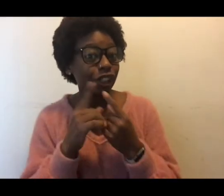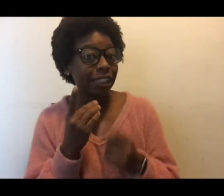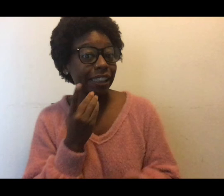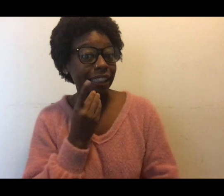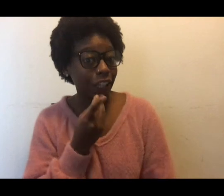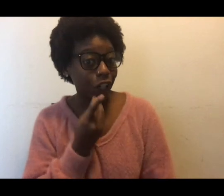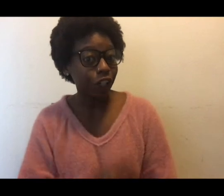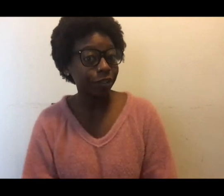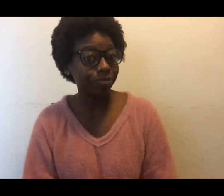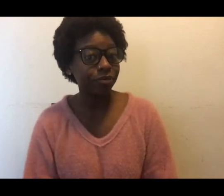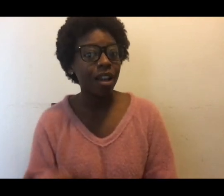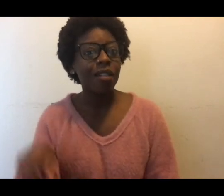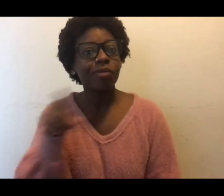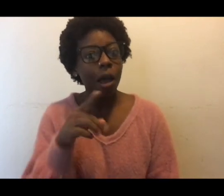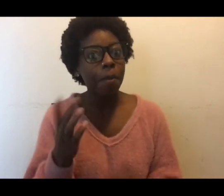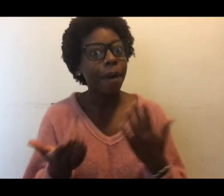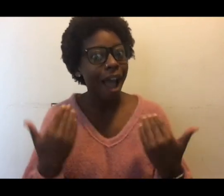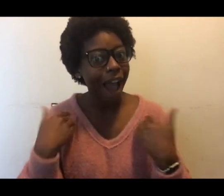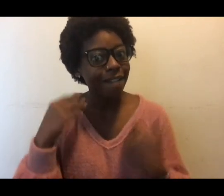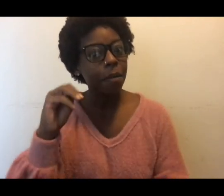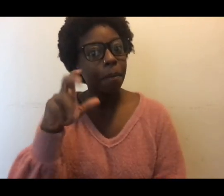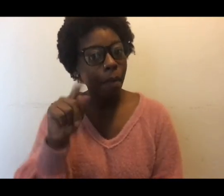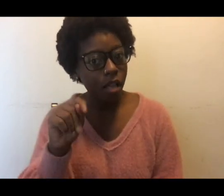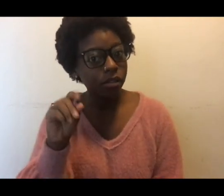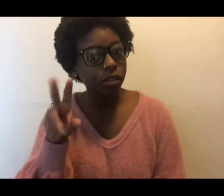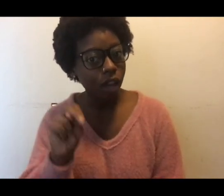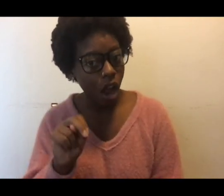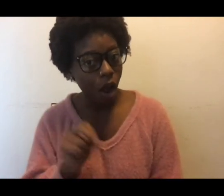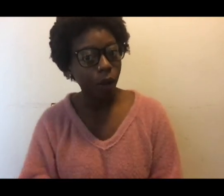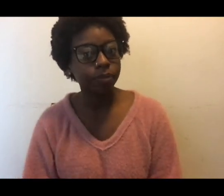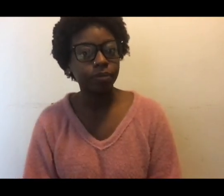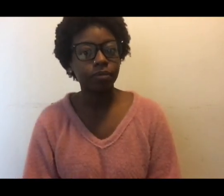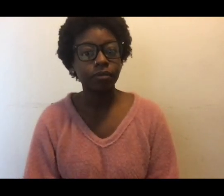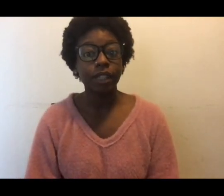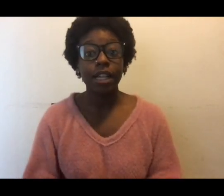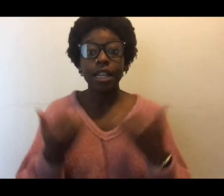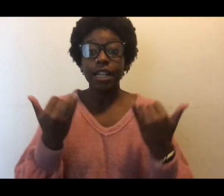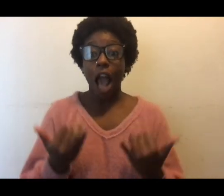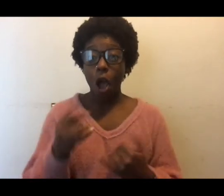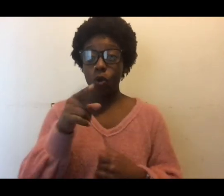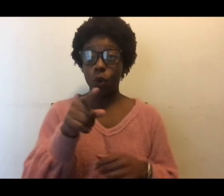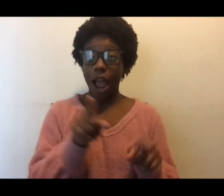have to wait until dinner, they may have a meltdown.